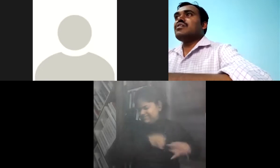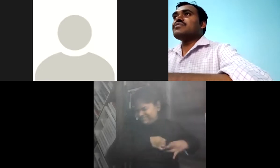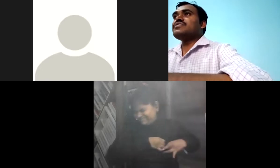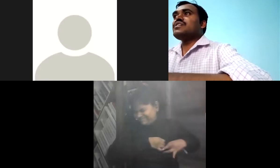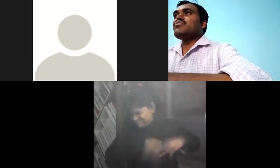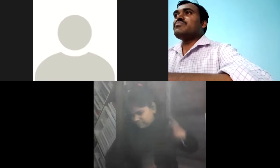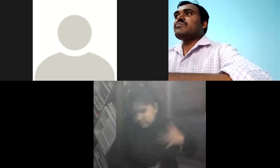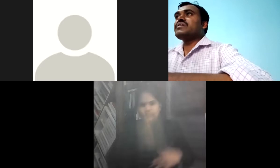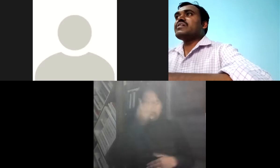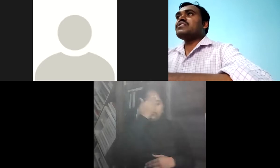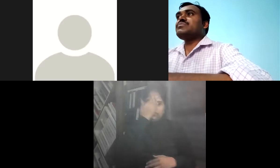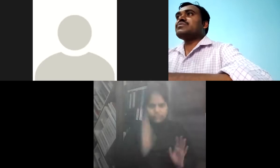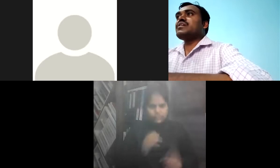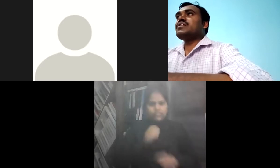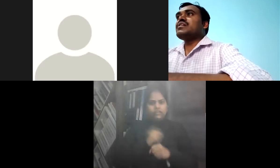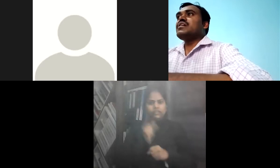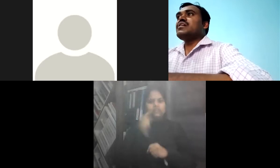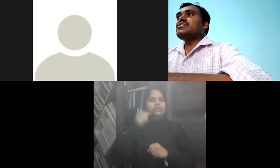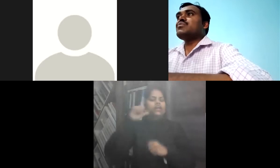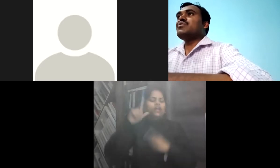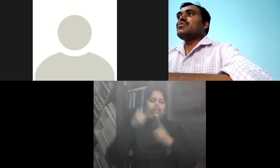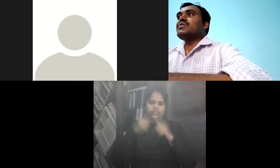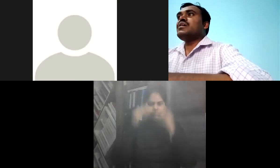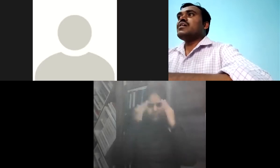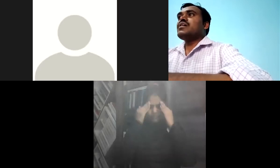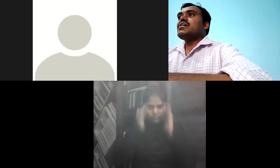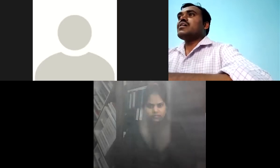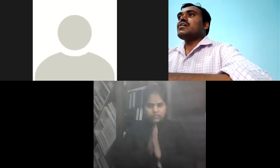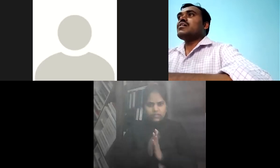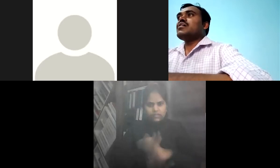is no logic in weeping, but attributed in his own way